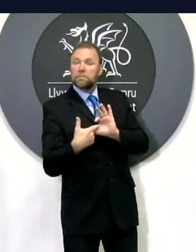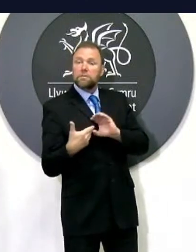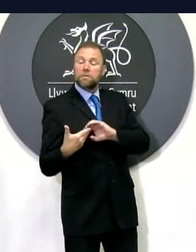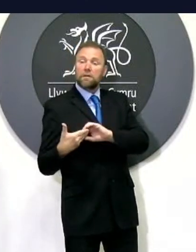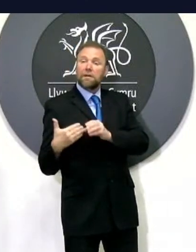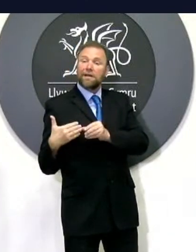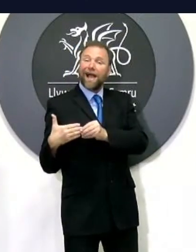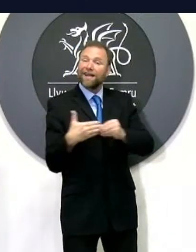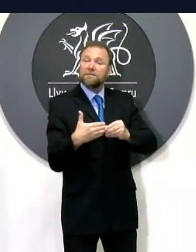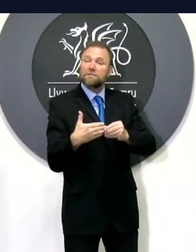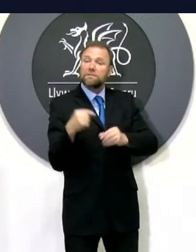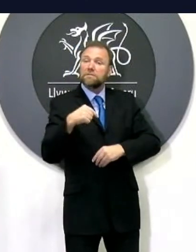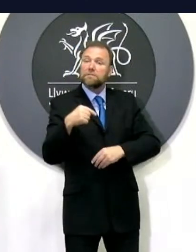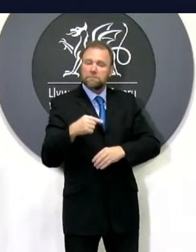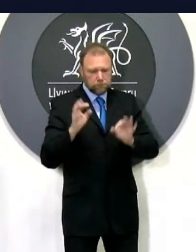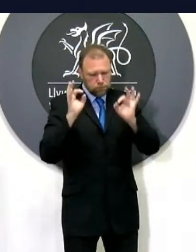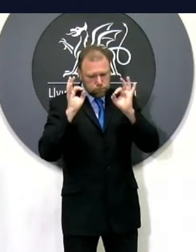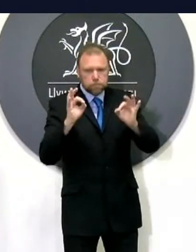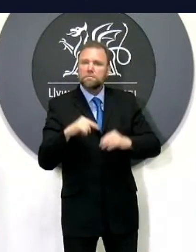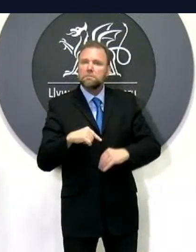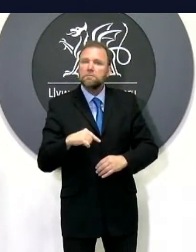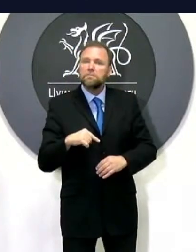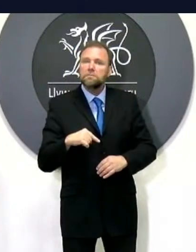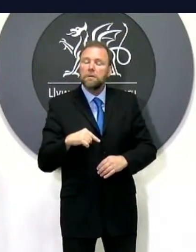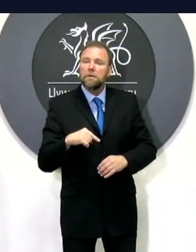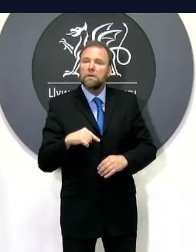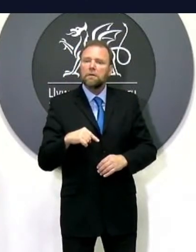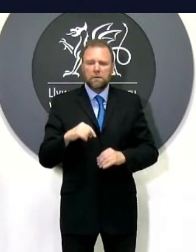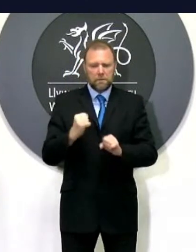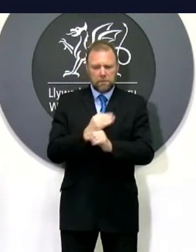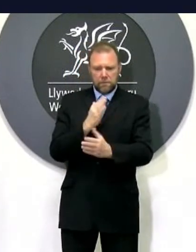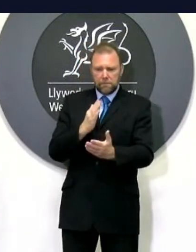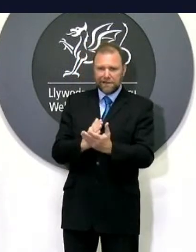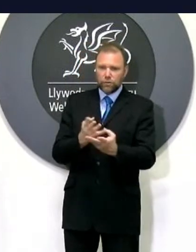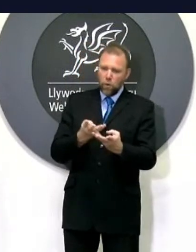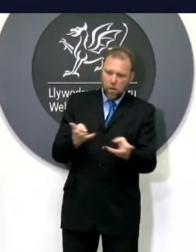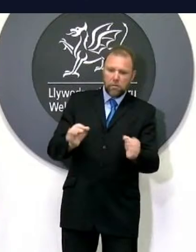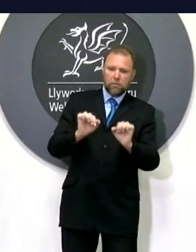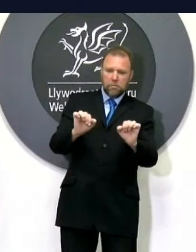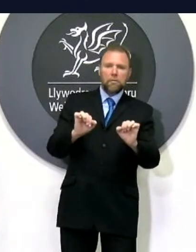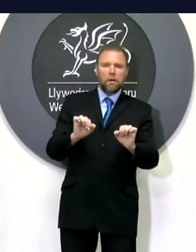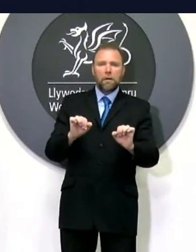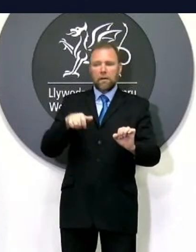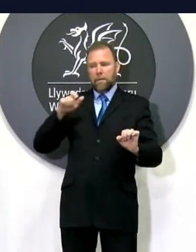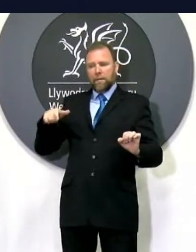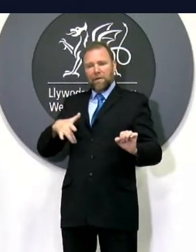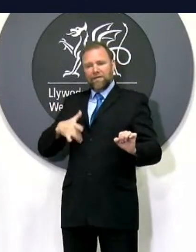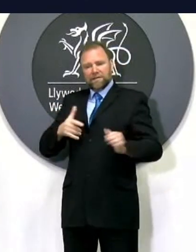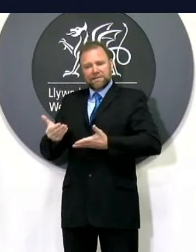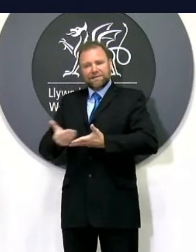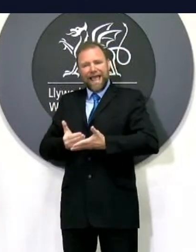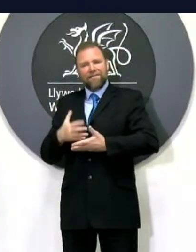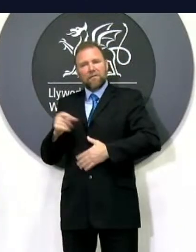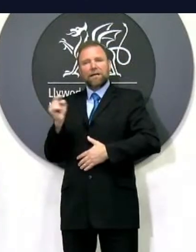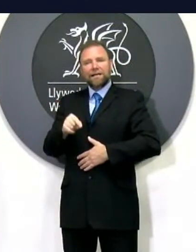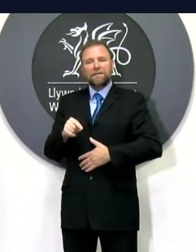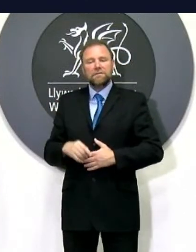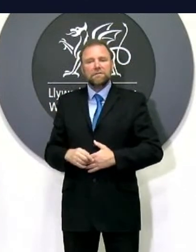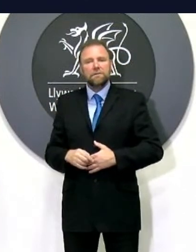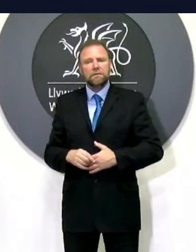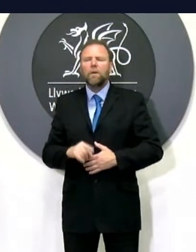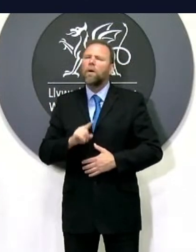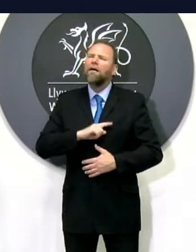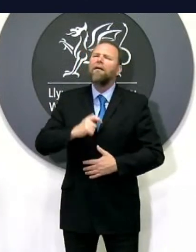reopen, their premises will be attractive to people to return to them, because customers will know